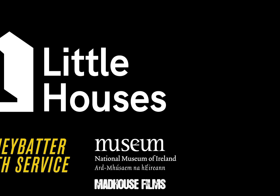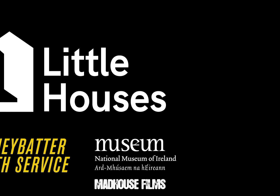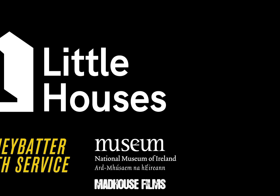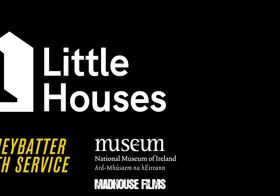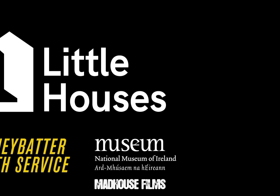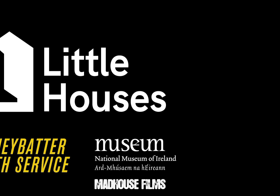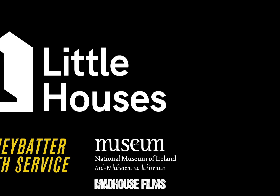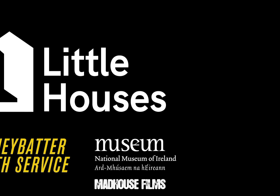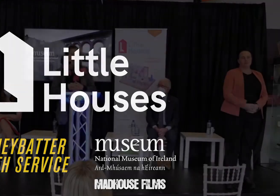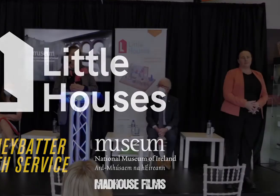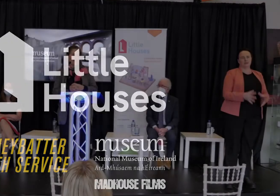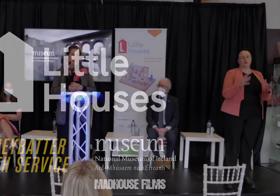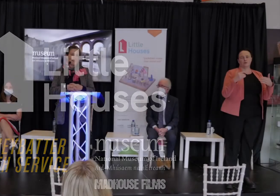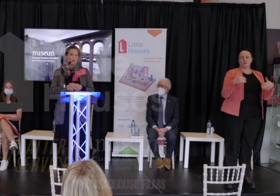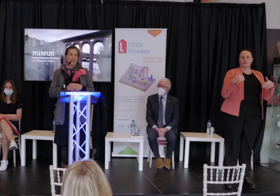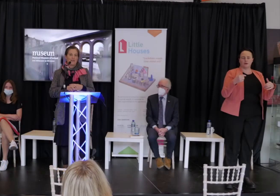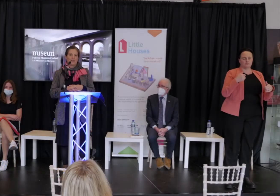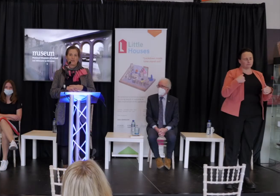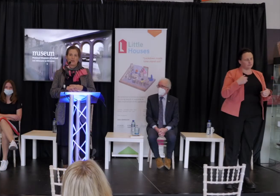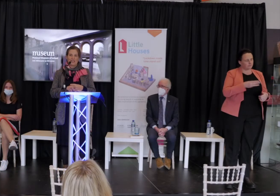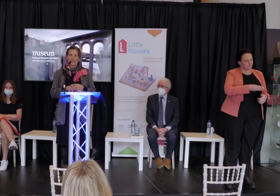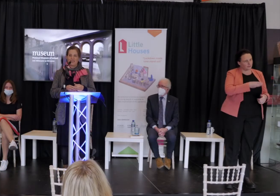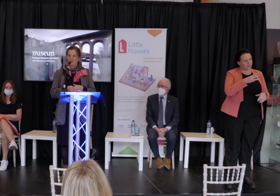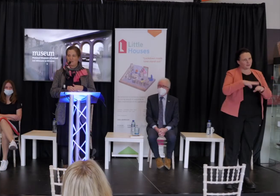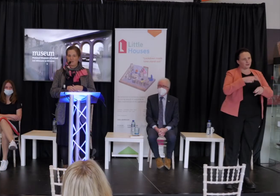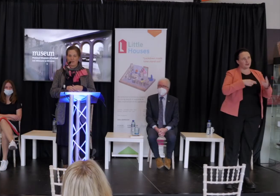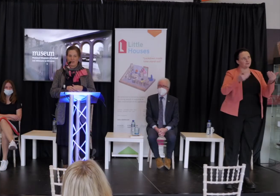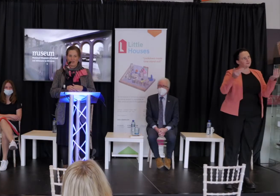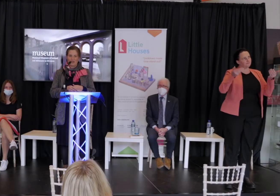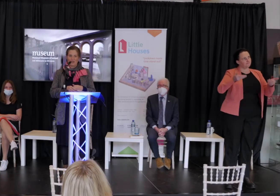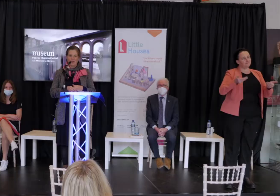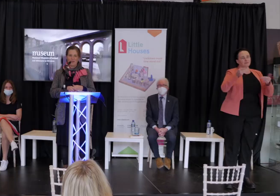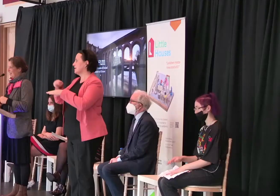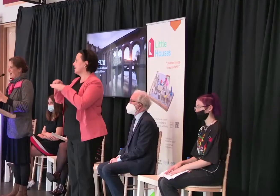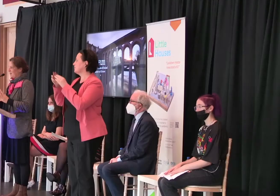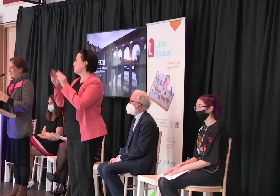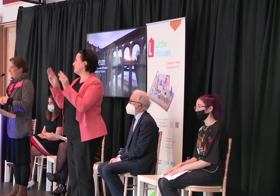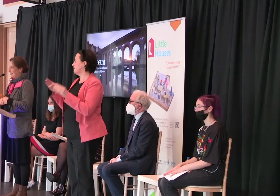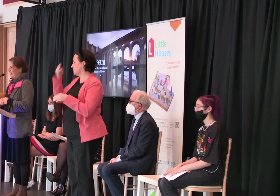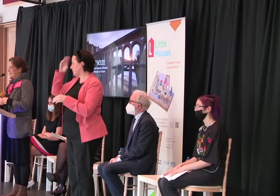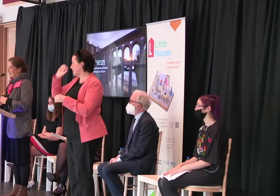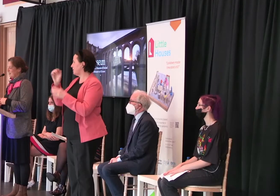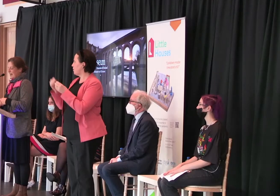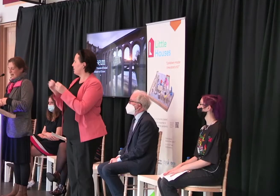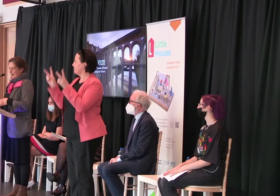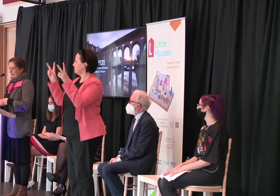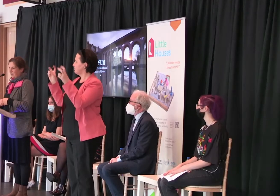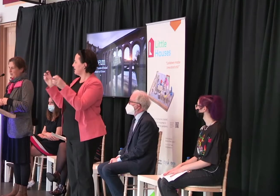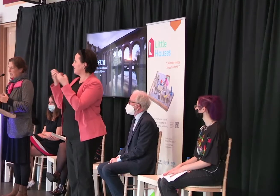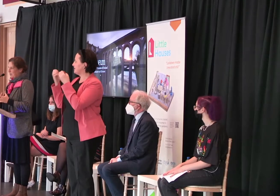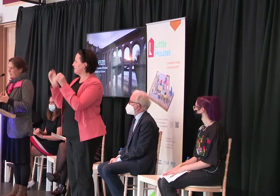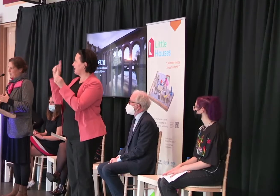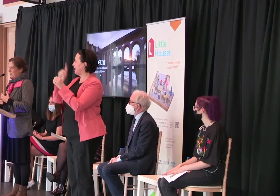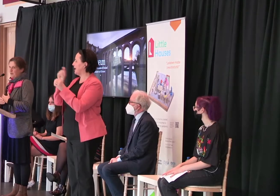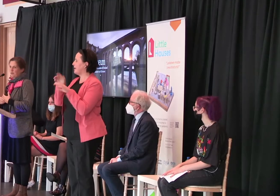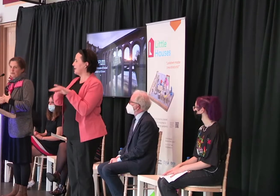It gives me wonderful pleasure to welcome you this morning to the National Museum of Ireland for the opening of Little Houses. My